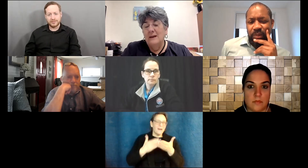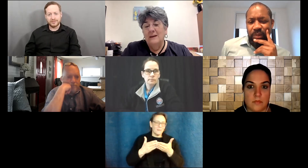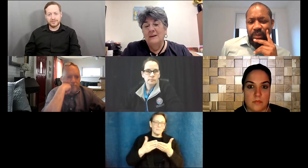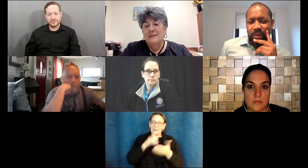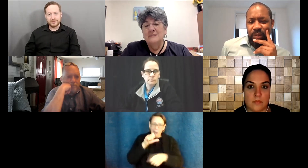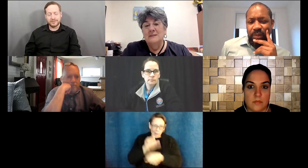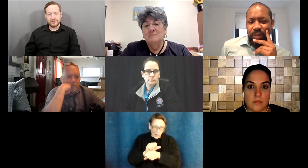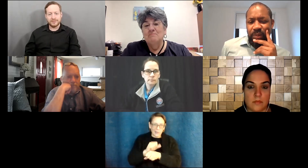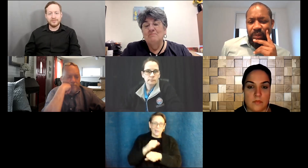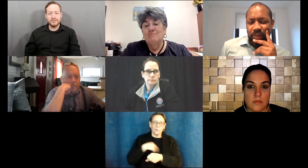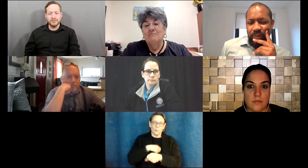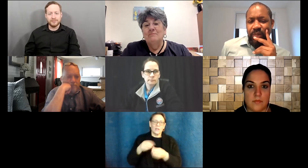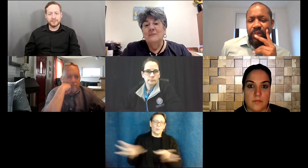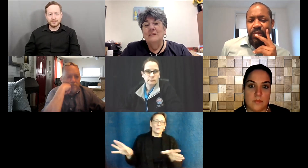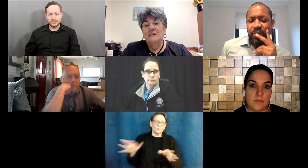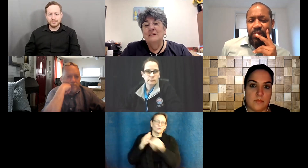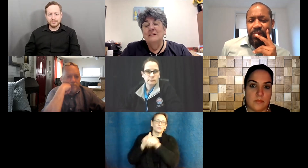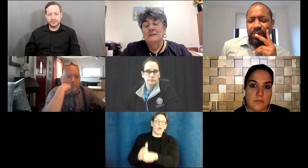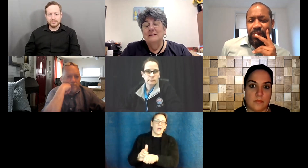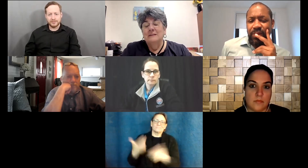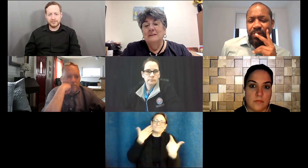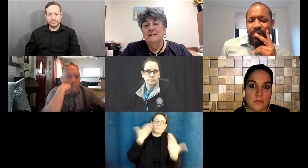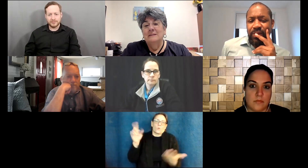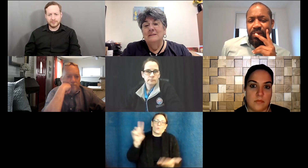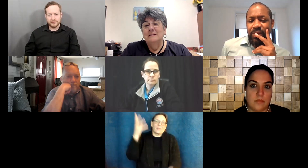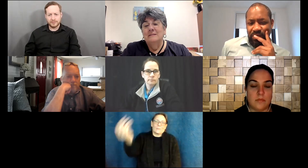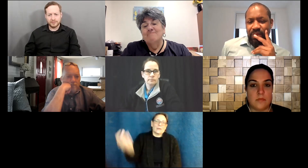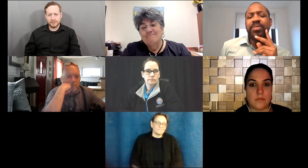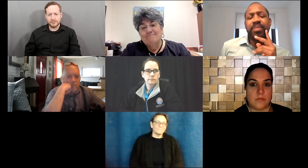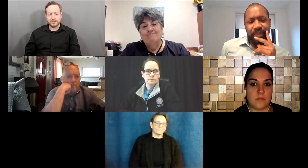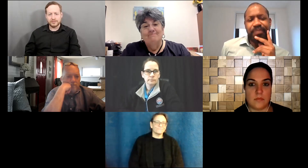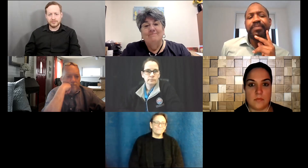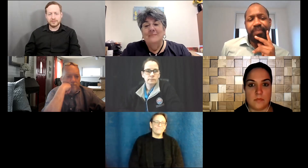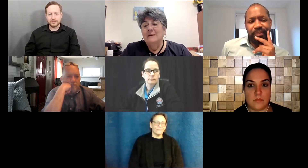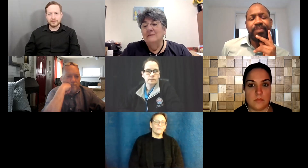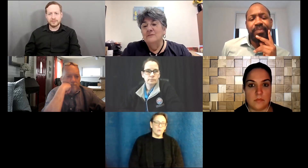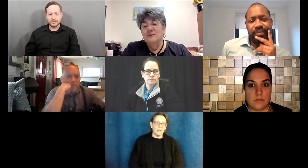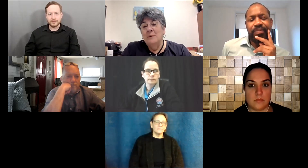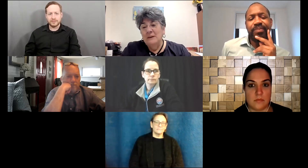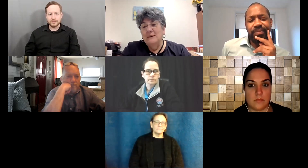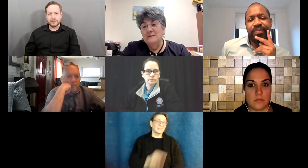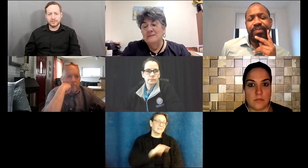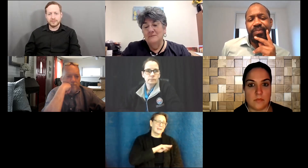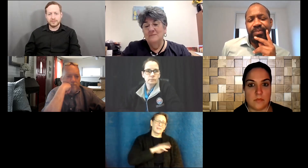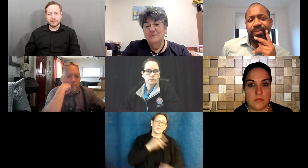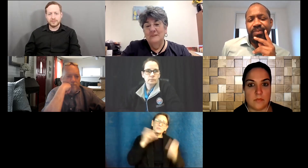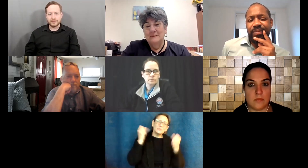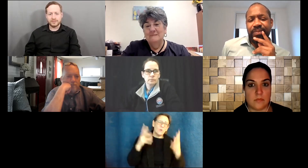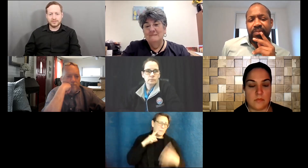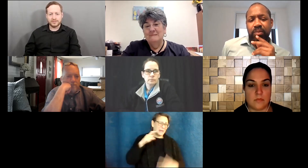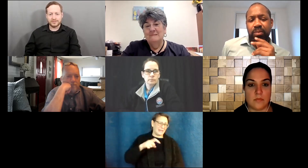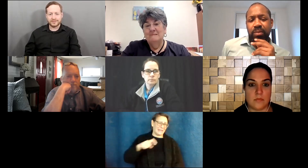And Yeah, there's so many needs.